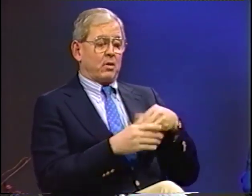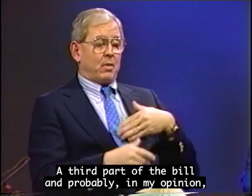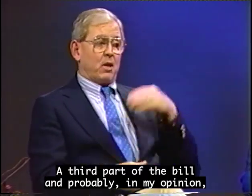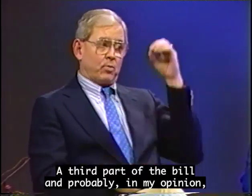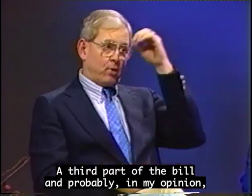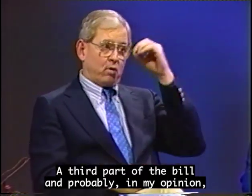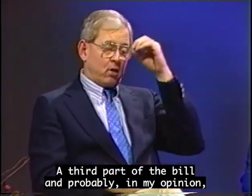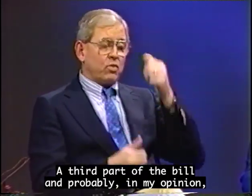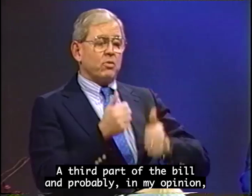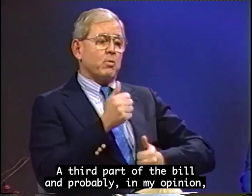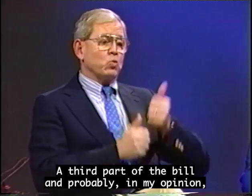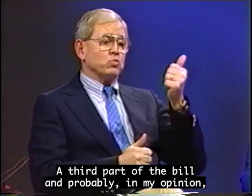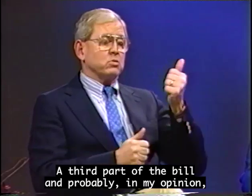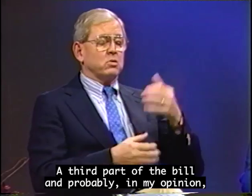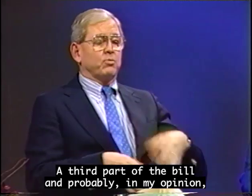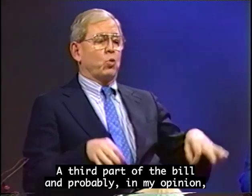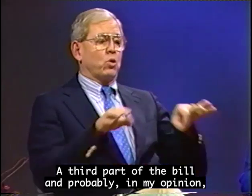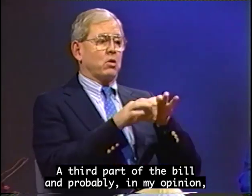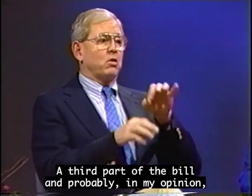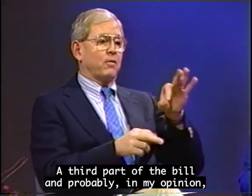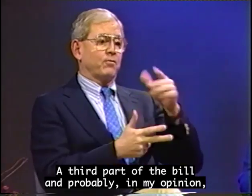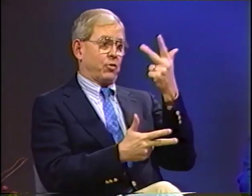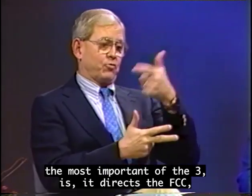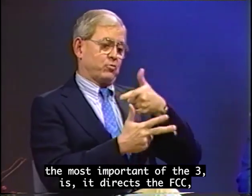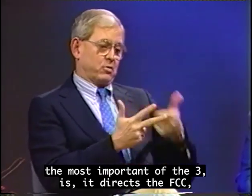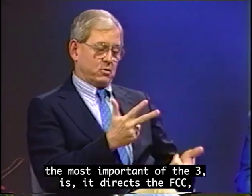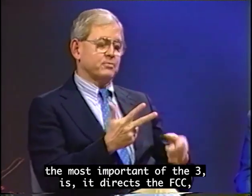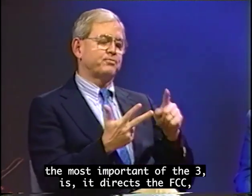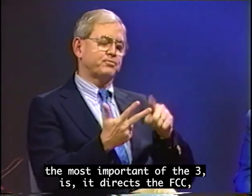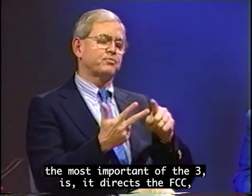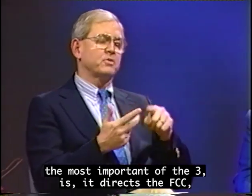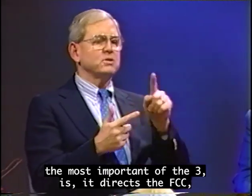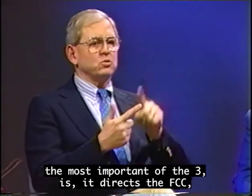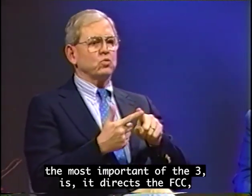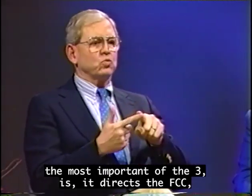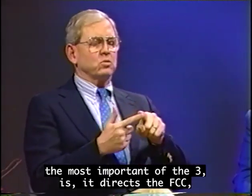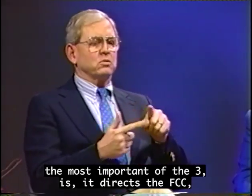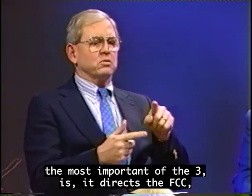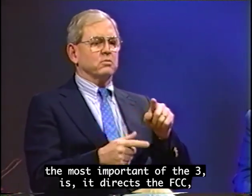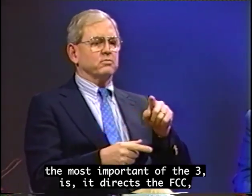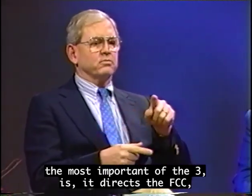A third part of the bill, and probably in my opinion the most important of the three,